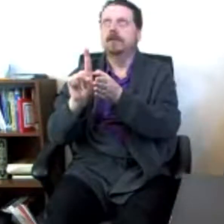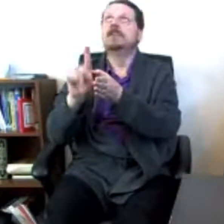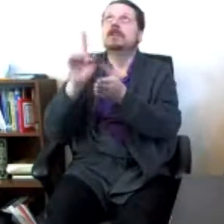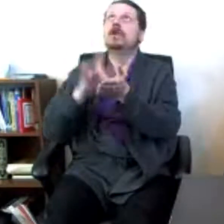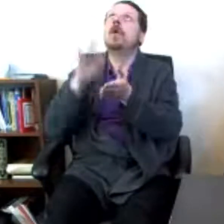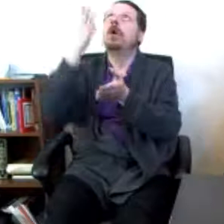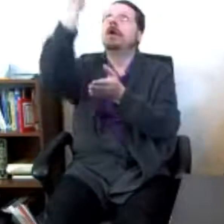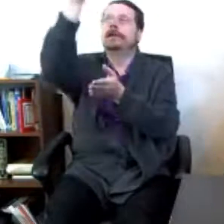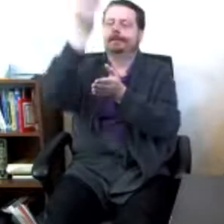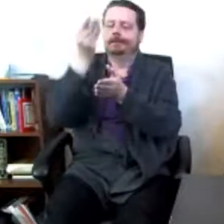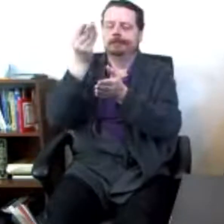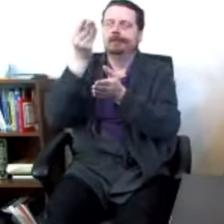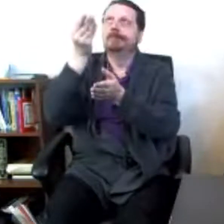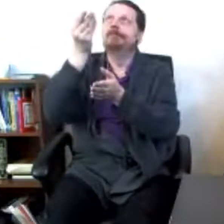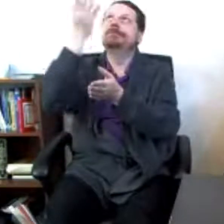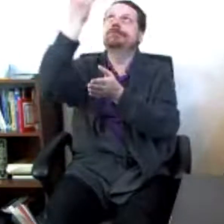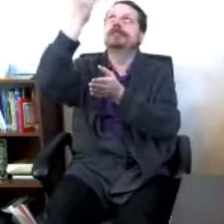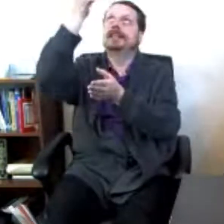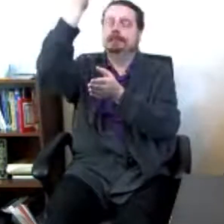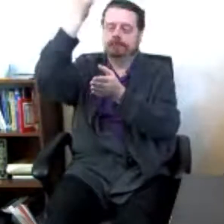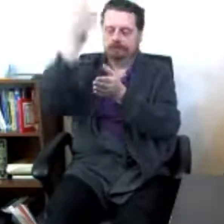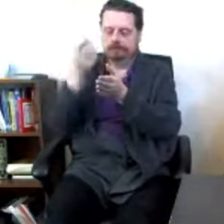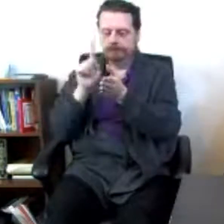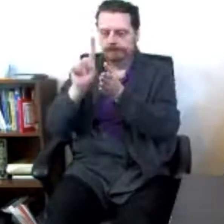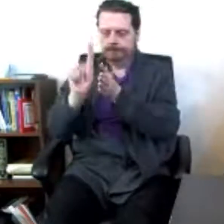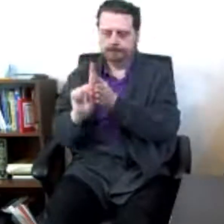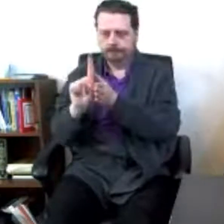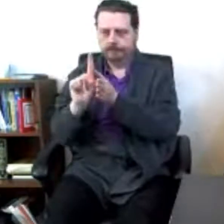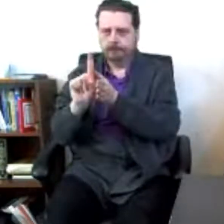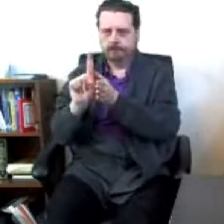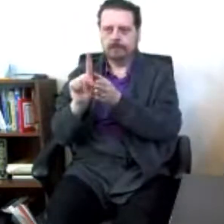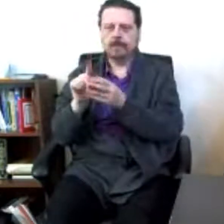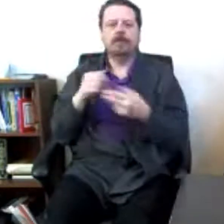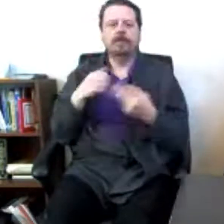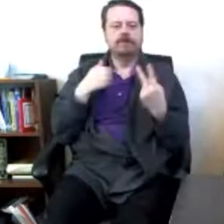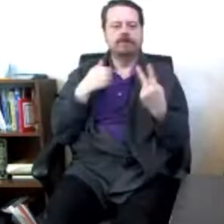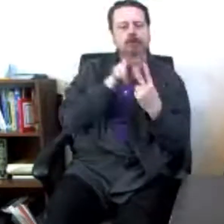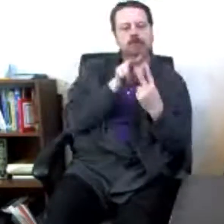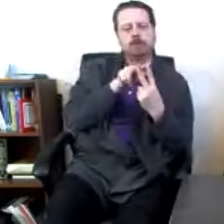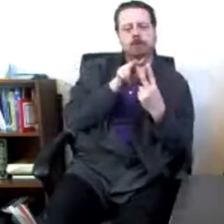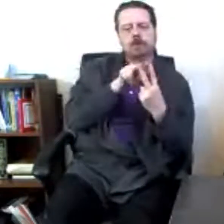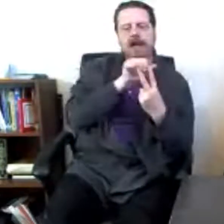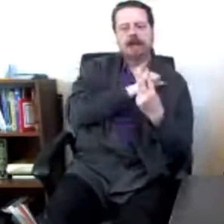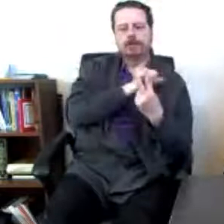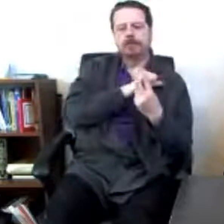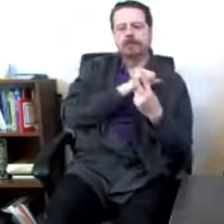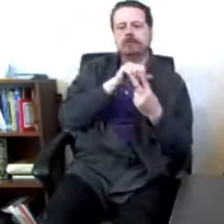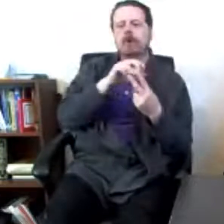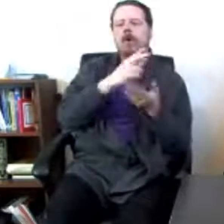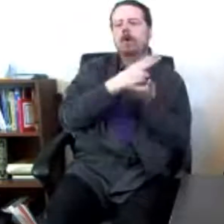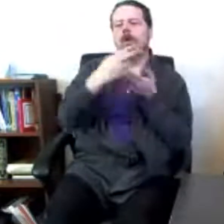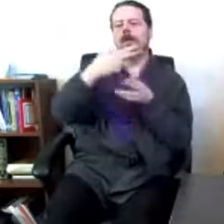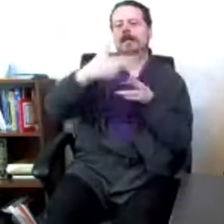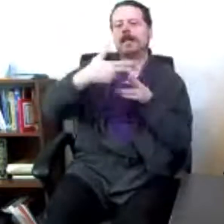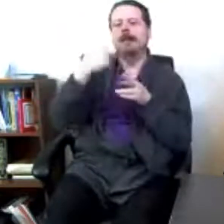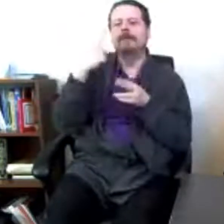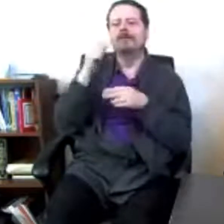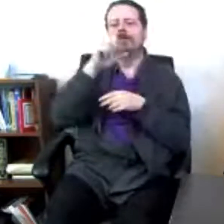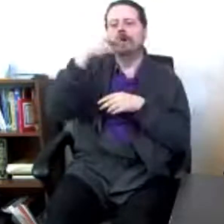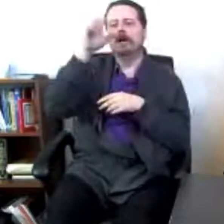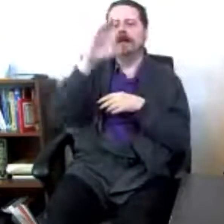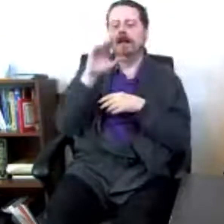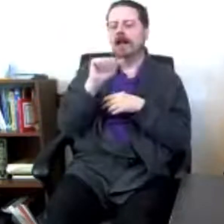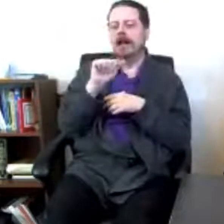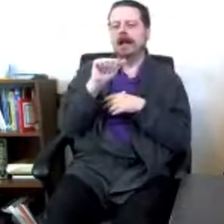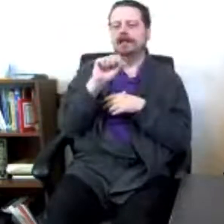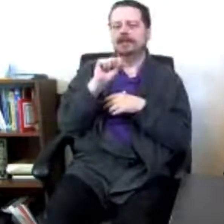one, that is also God. So it uses these two attributes or holy names of God, that He is